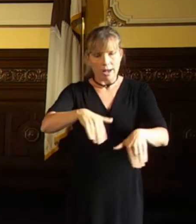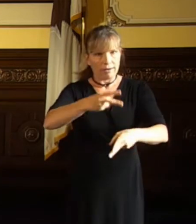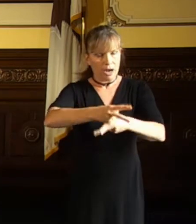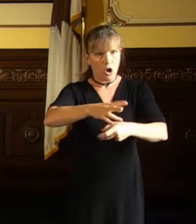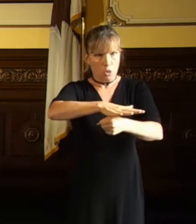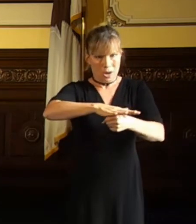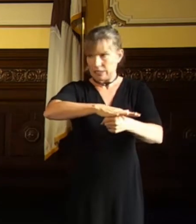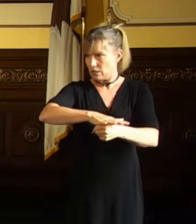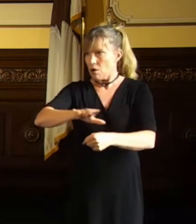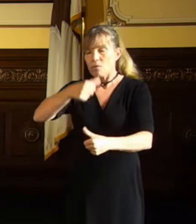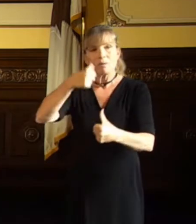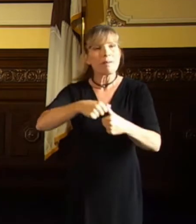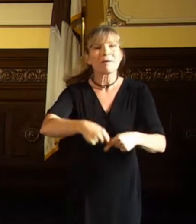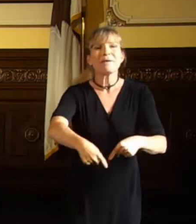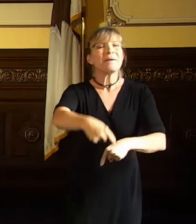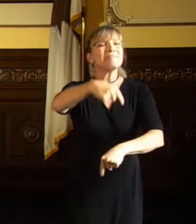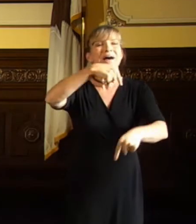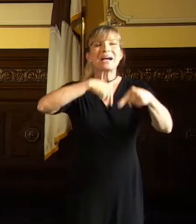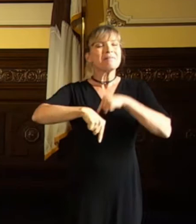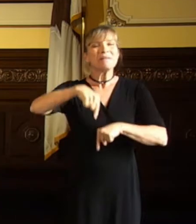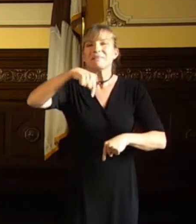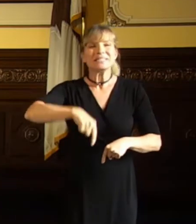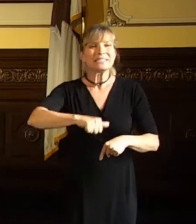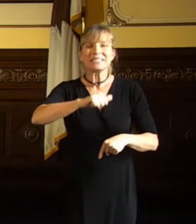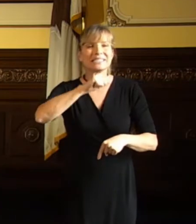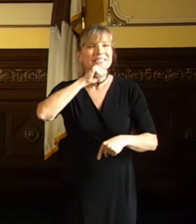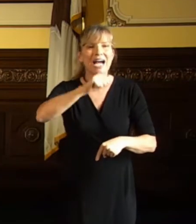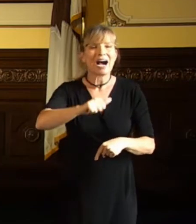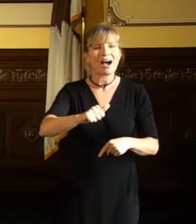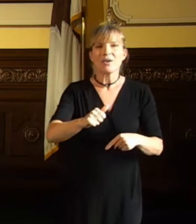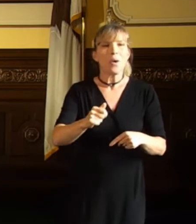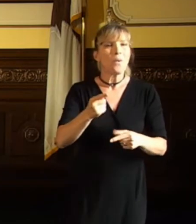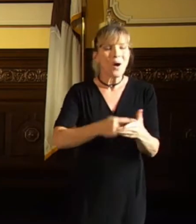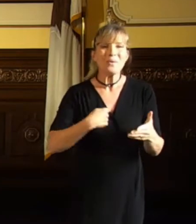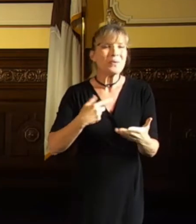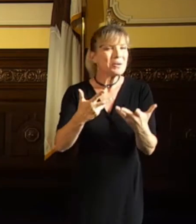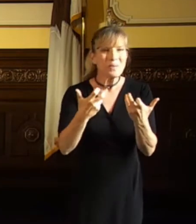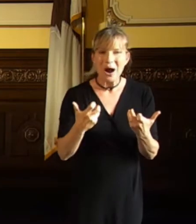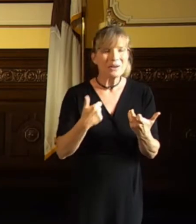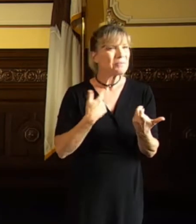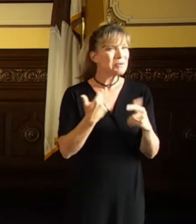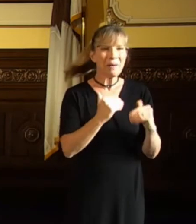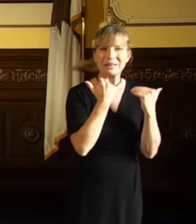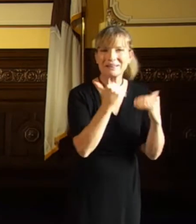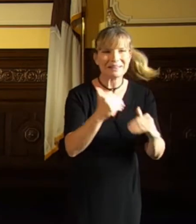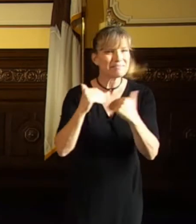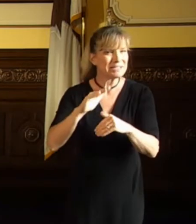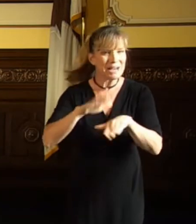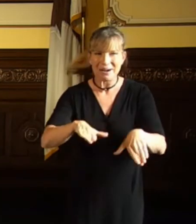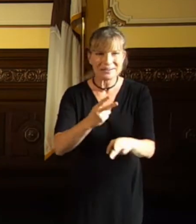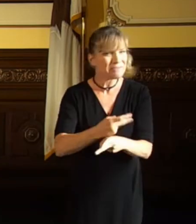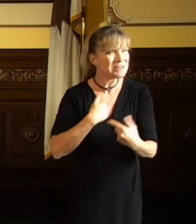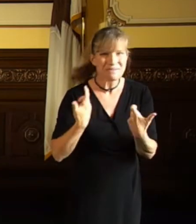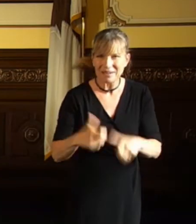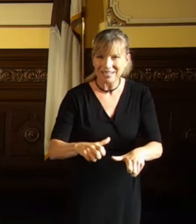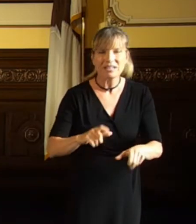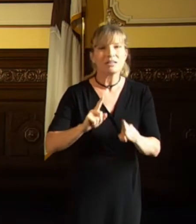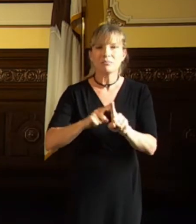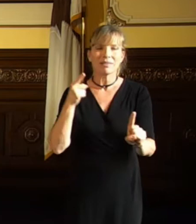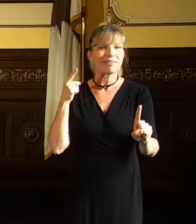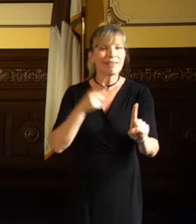Remember, you have to back up just a second. This isn't a desire on any of our part to limit childcare. The idea here is